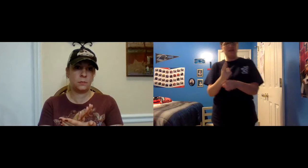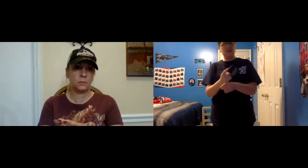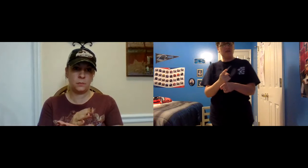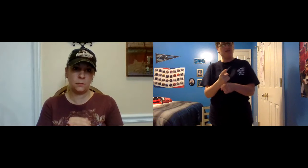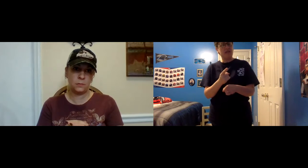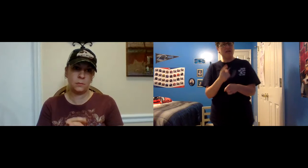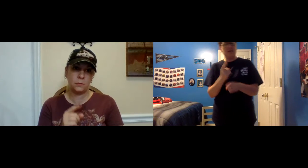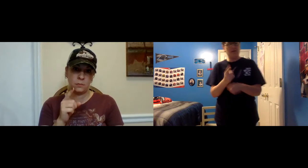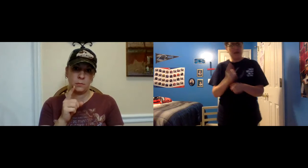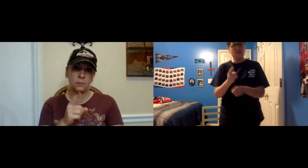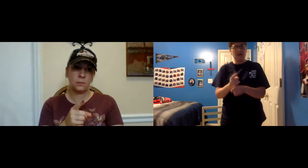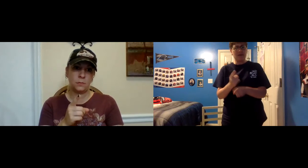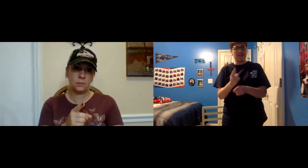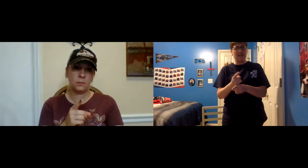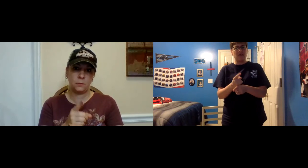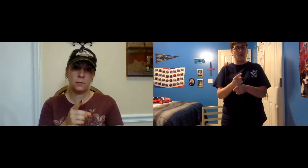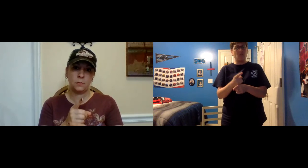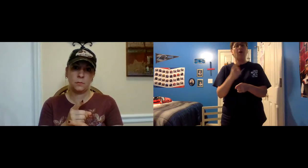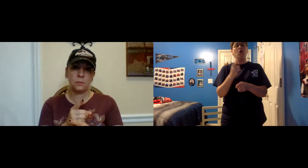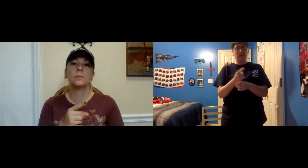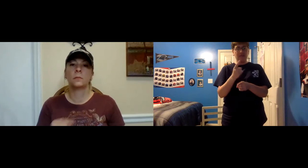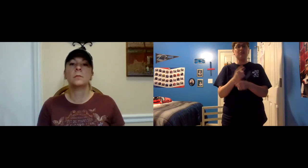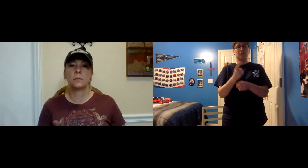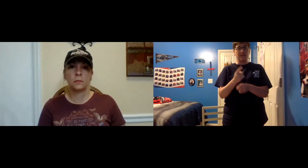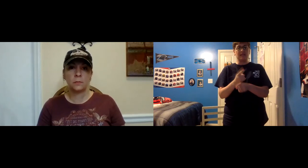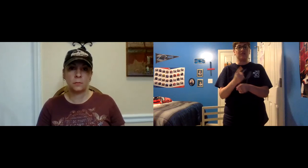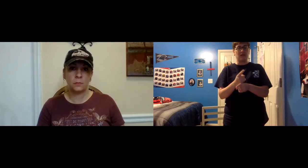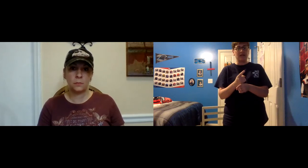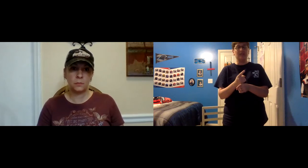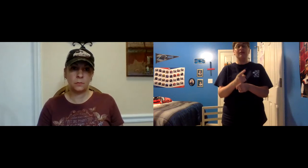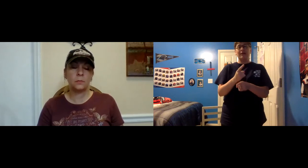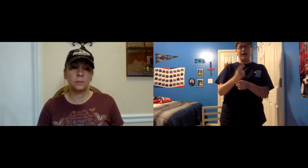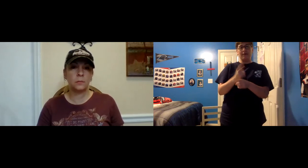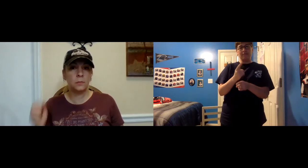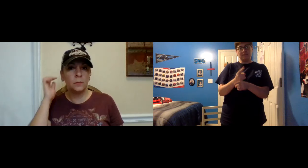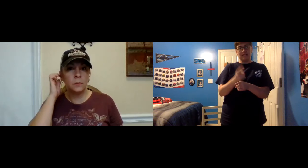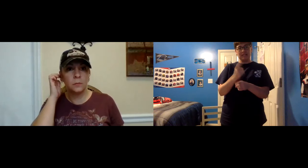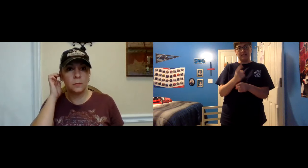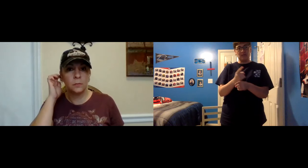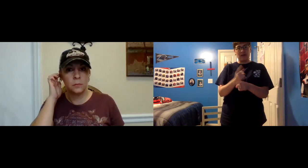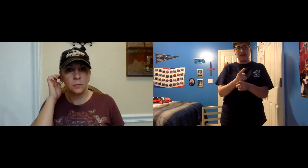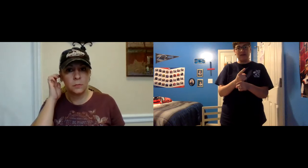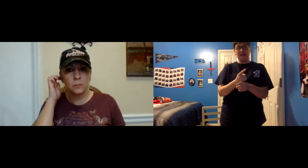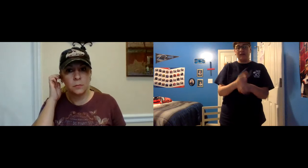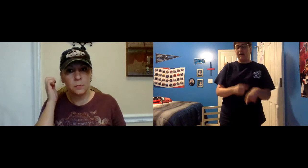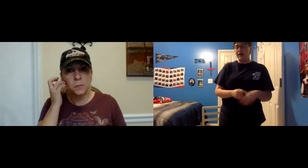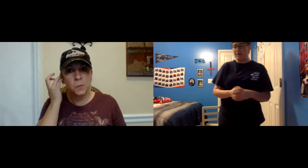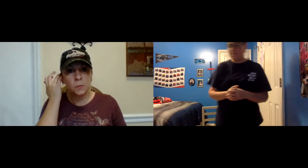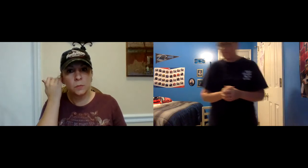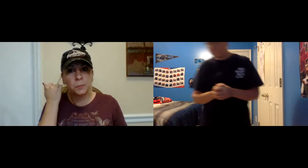say, you know, yeah, I'm right about that, or okay, that's right, then it's this way.